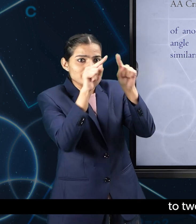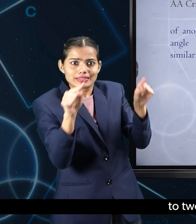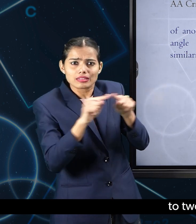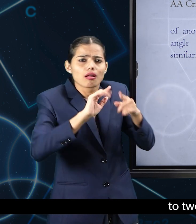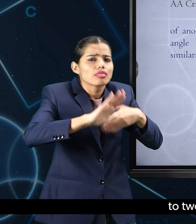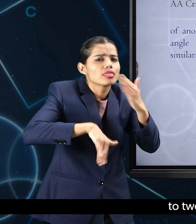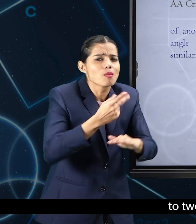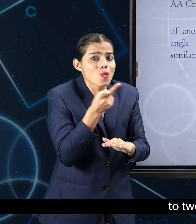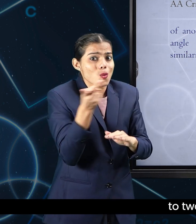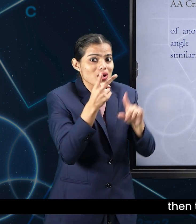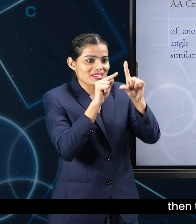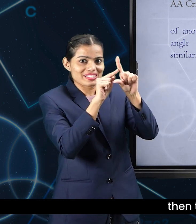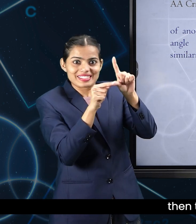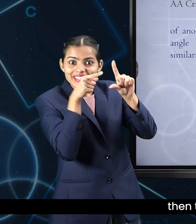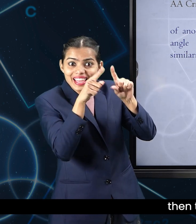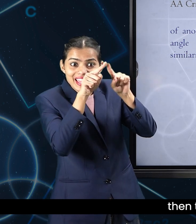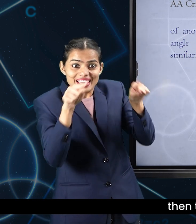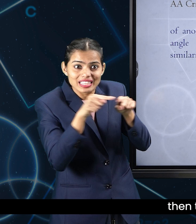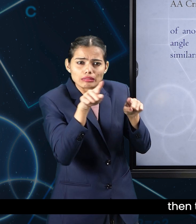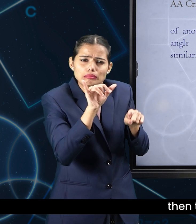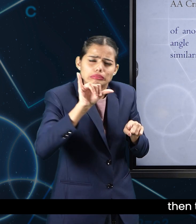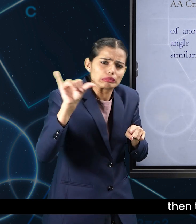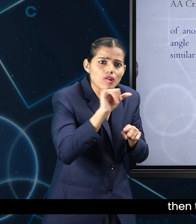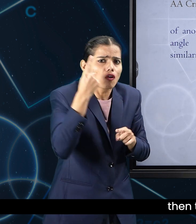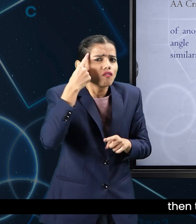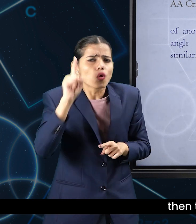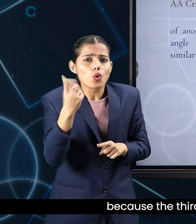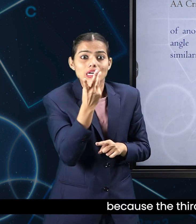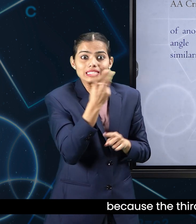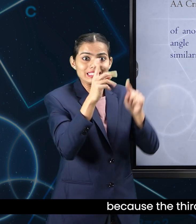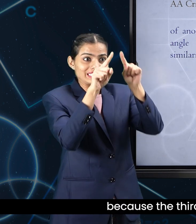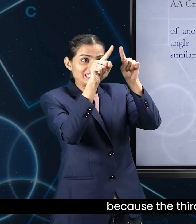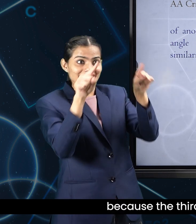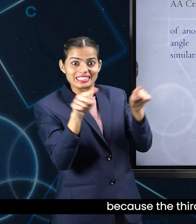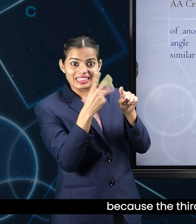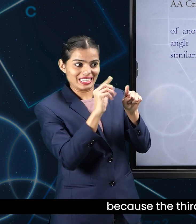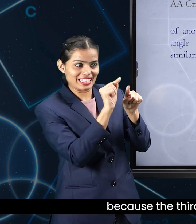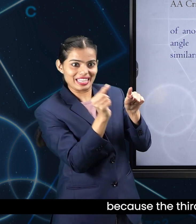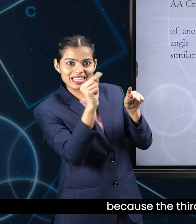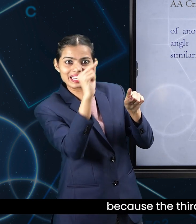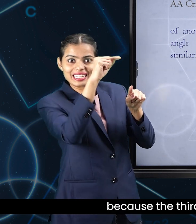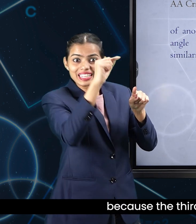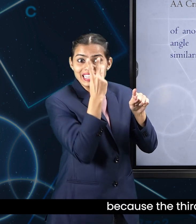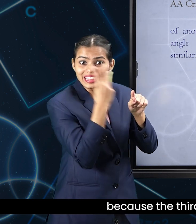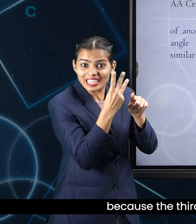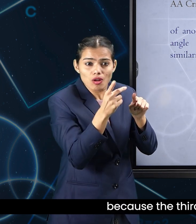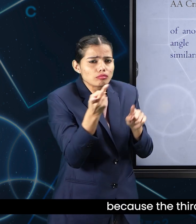triangle, then the two triangles are similar because the third angle-angle both triangles